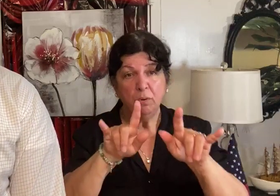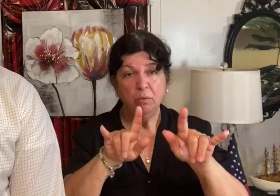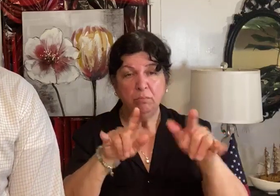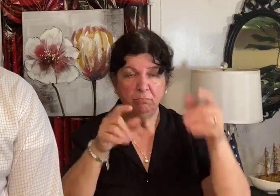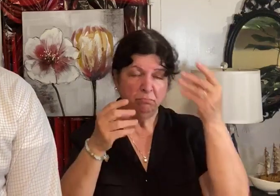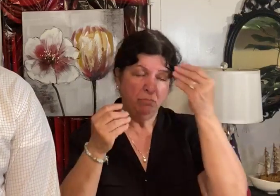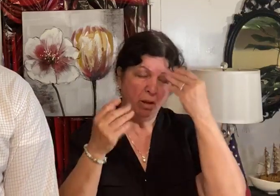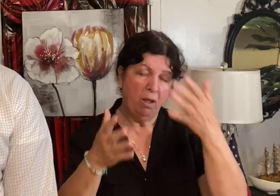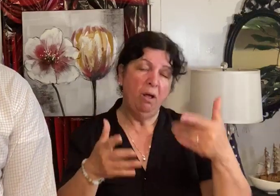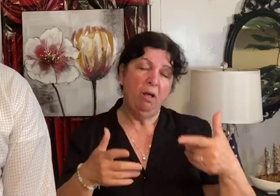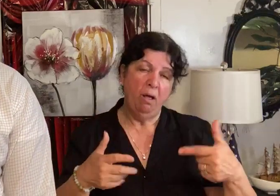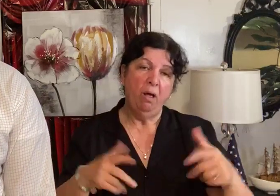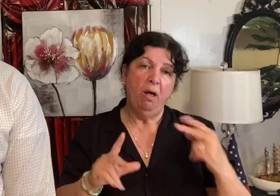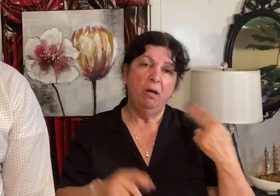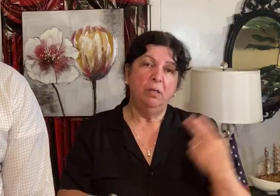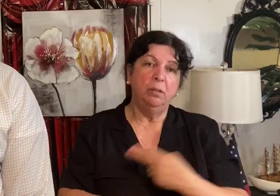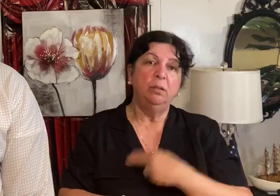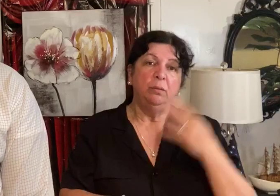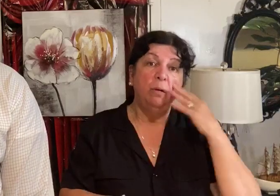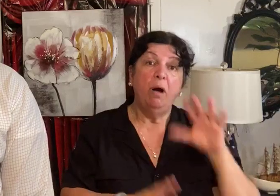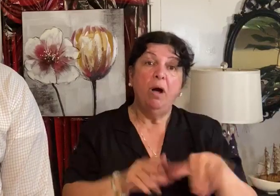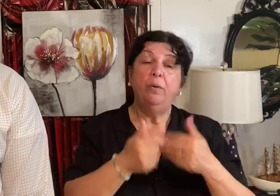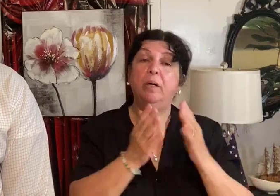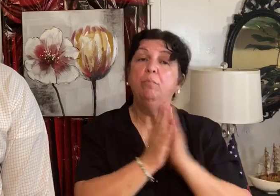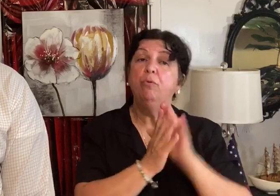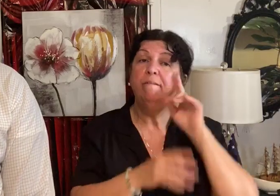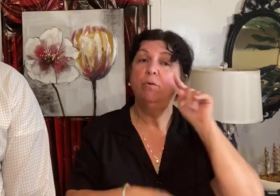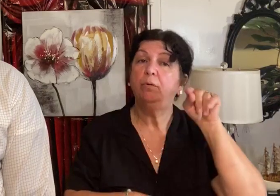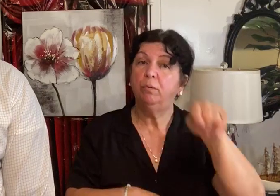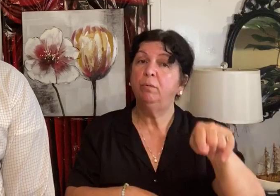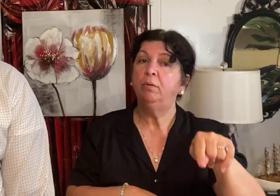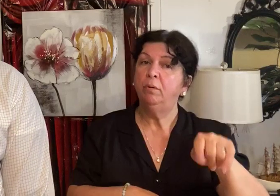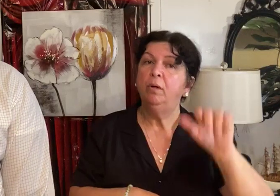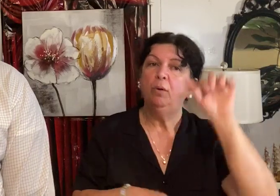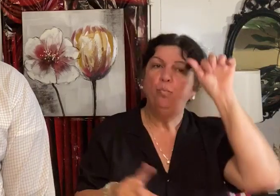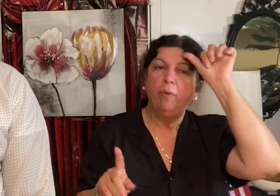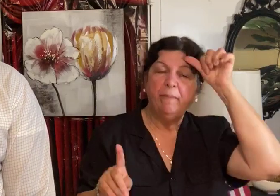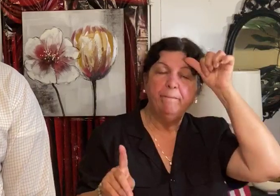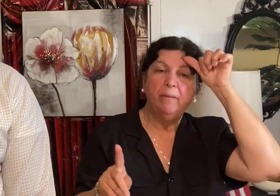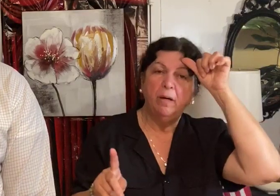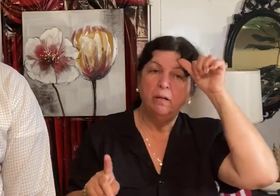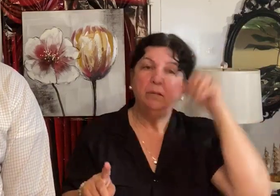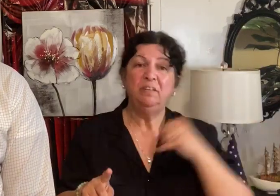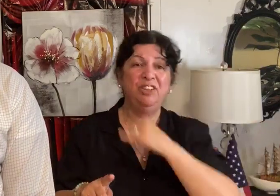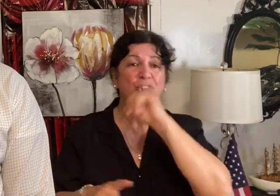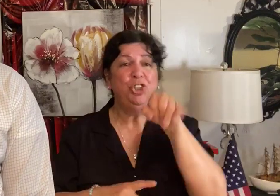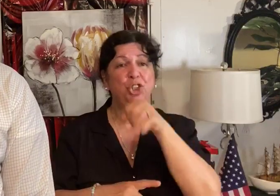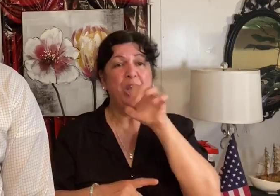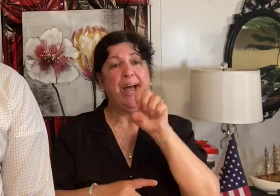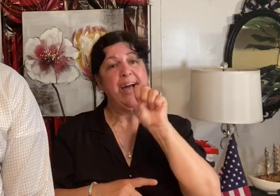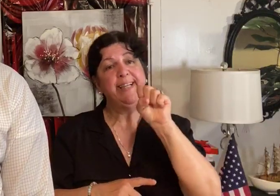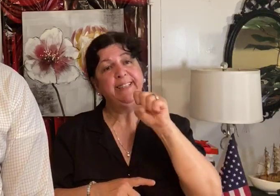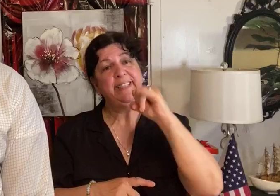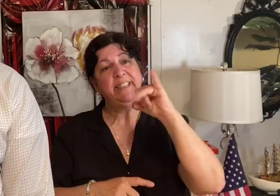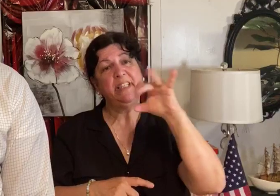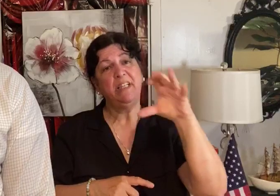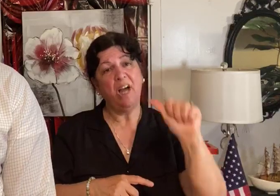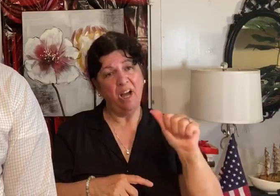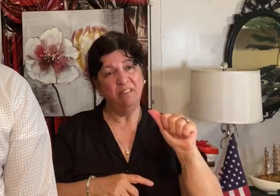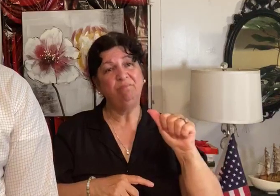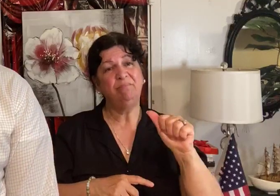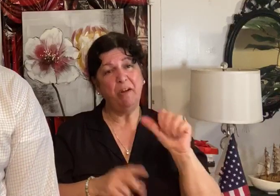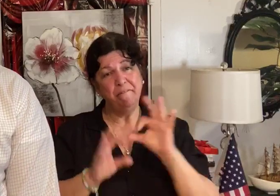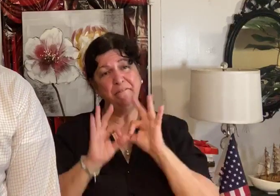how we could pray for you and be there for you. Again, let me ask you to remember Jessica Garcia's family and the passing